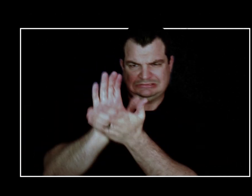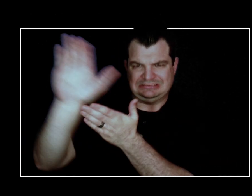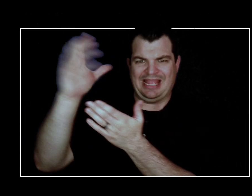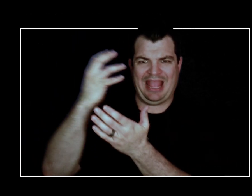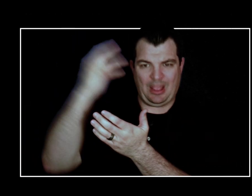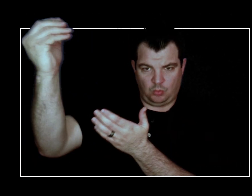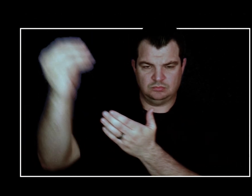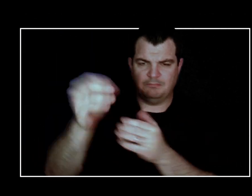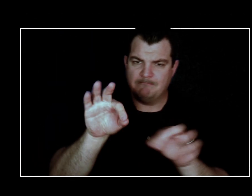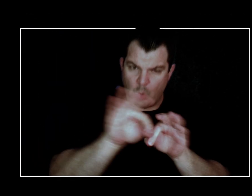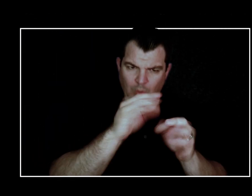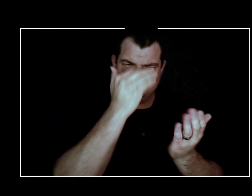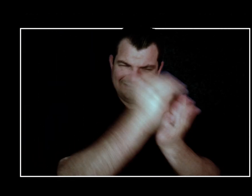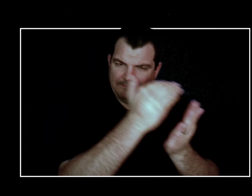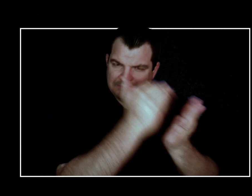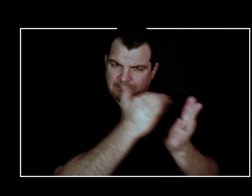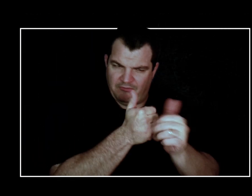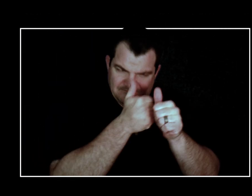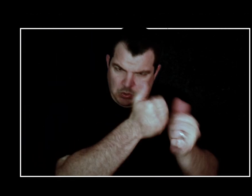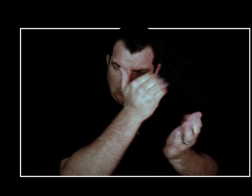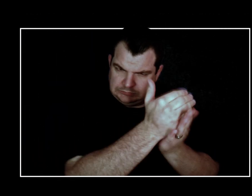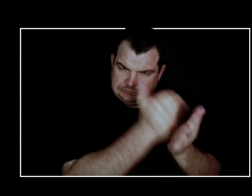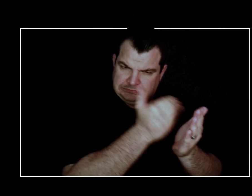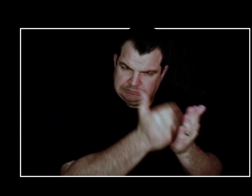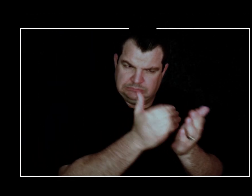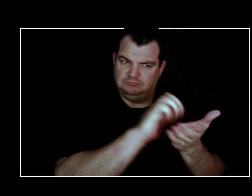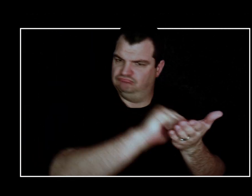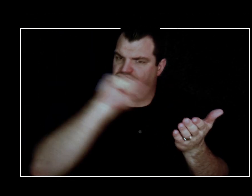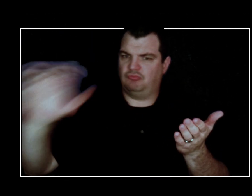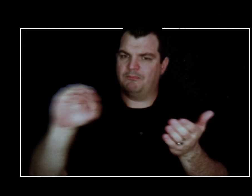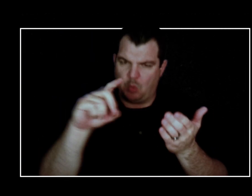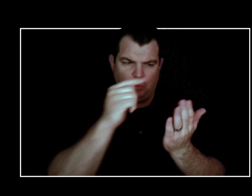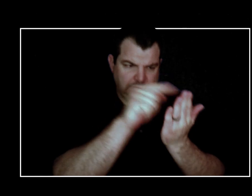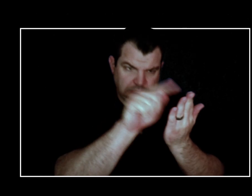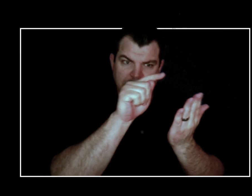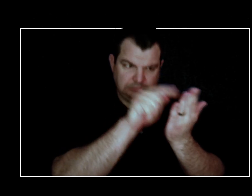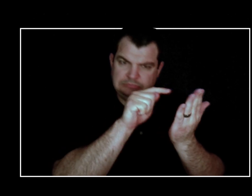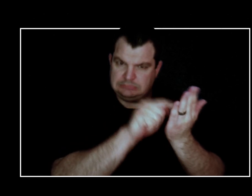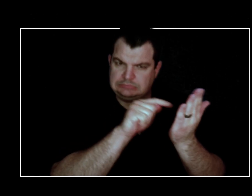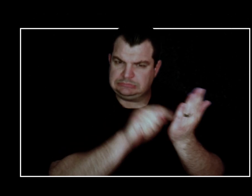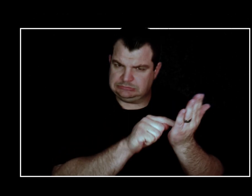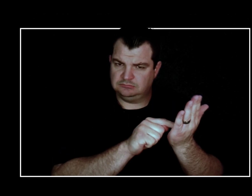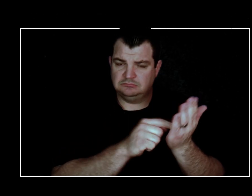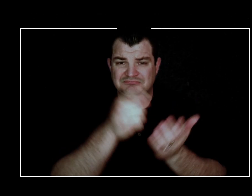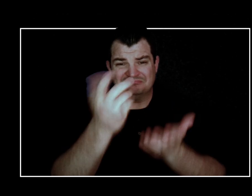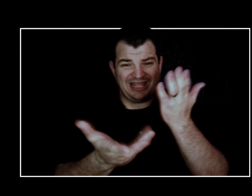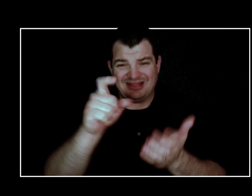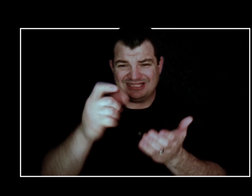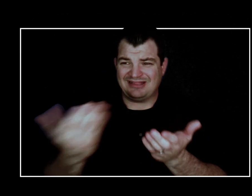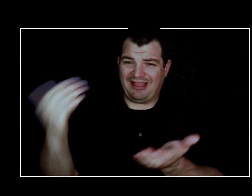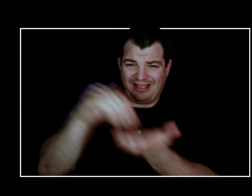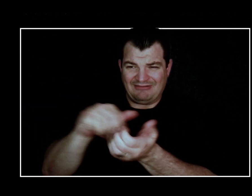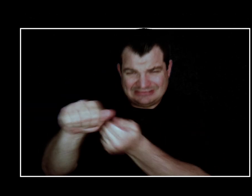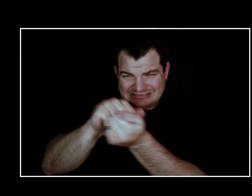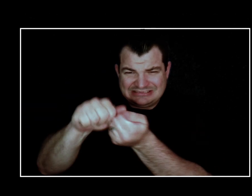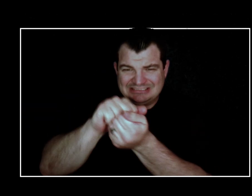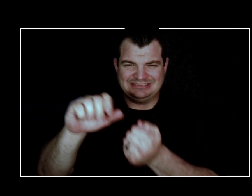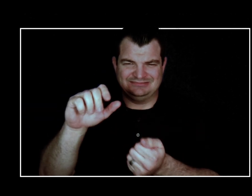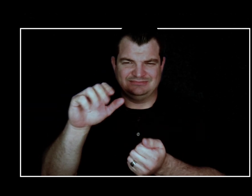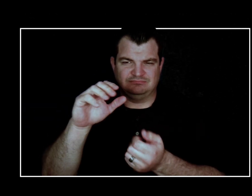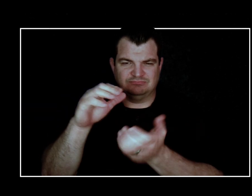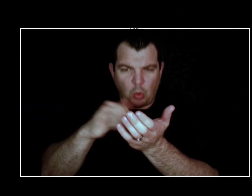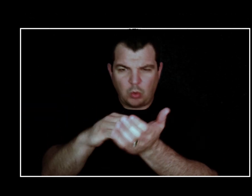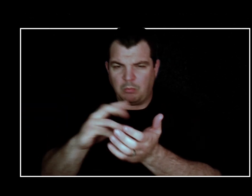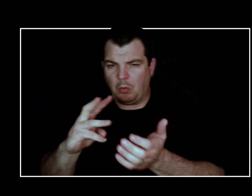home. Follow the steps we talked about previously to remove mold from your home. You may need to